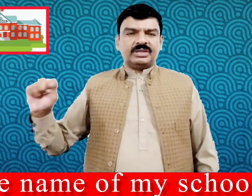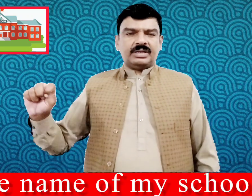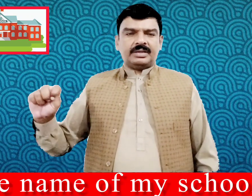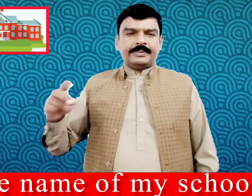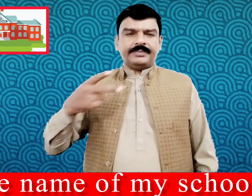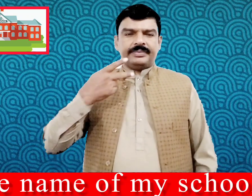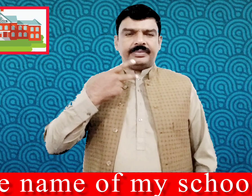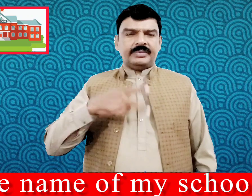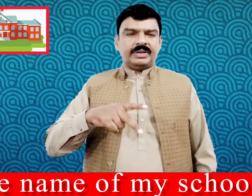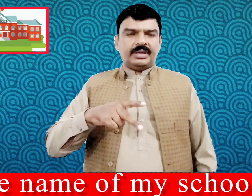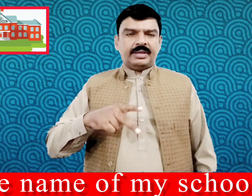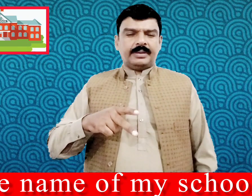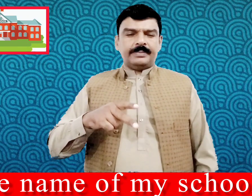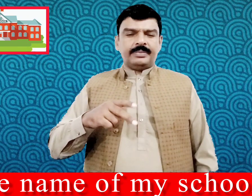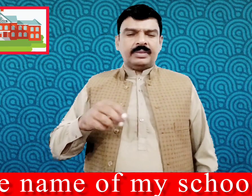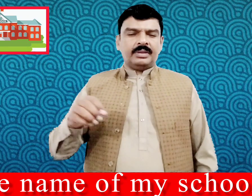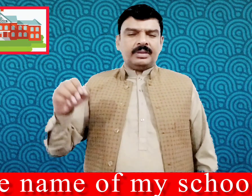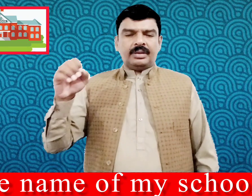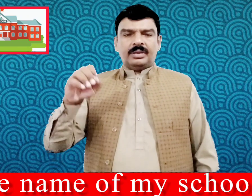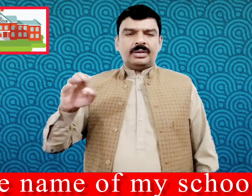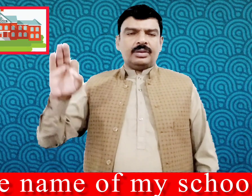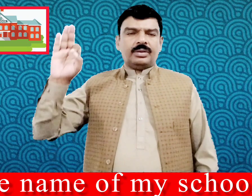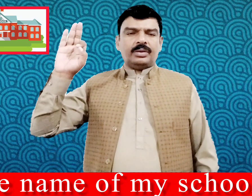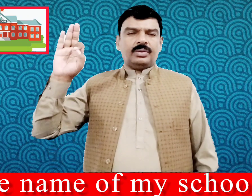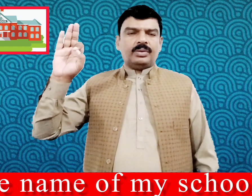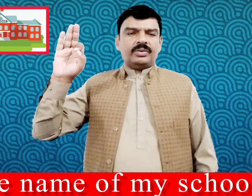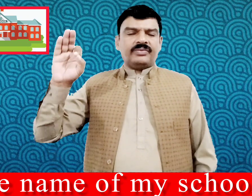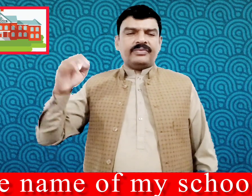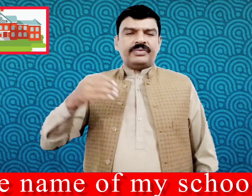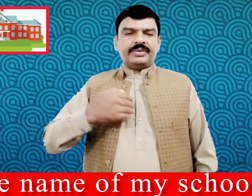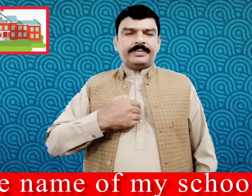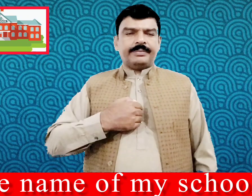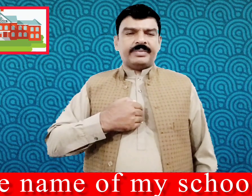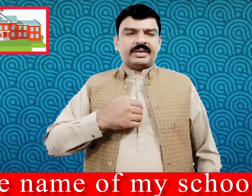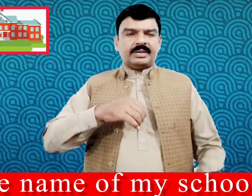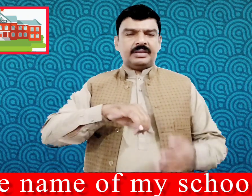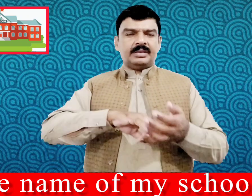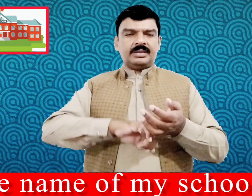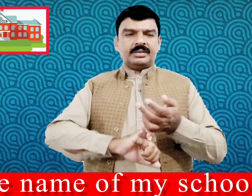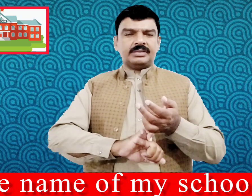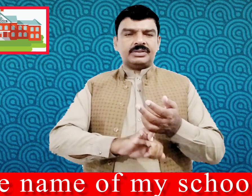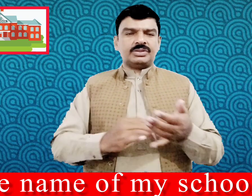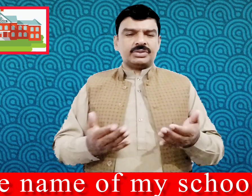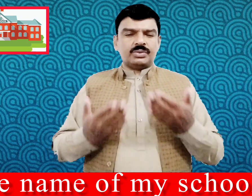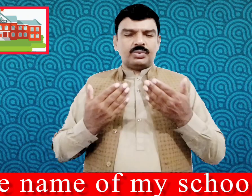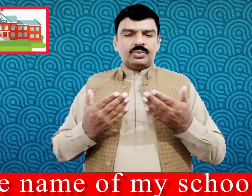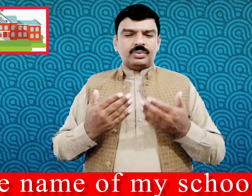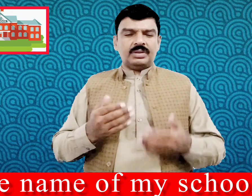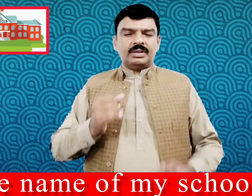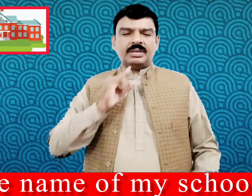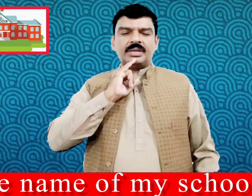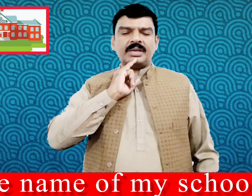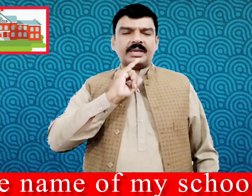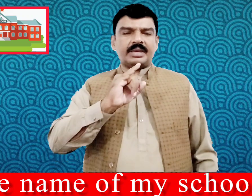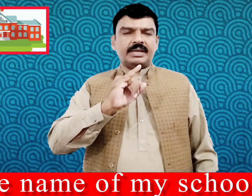the name of my school